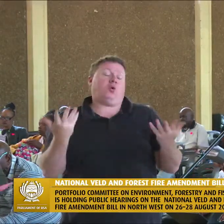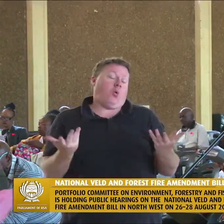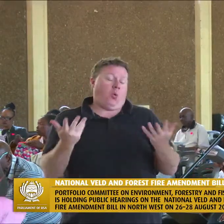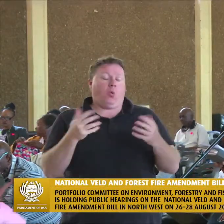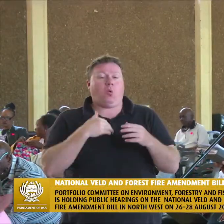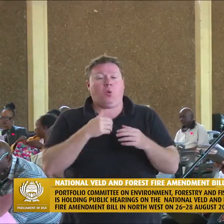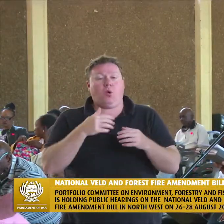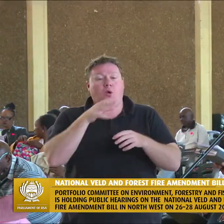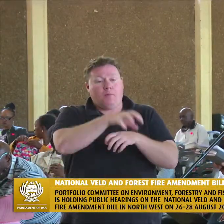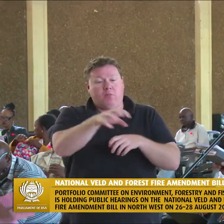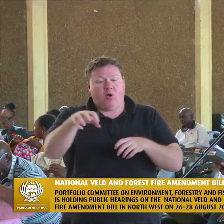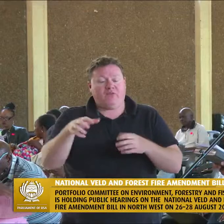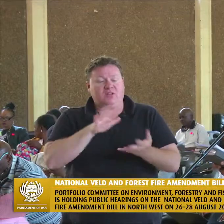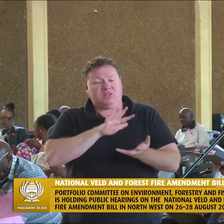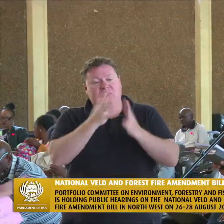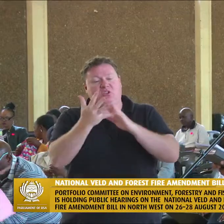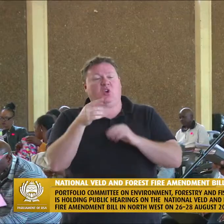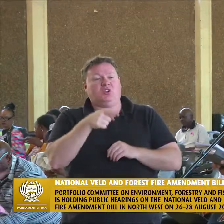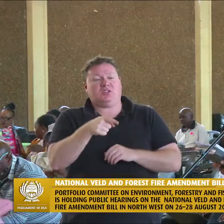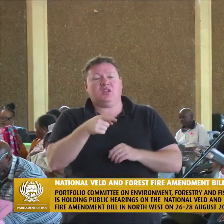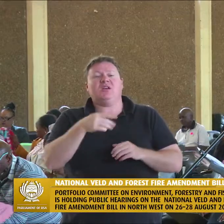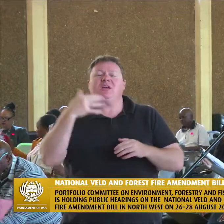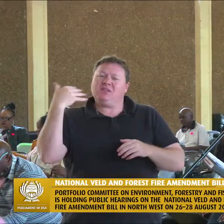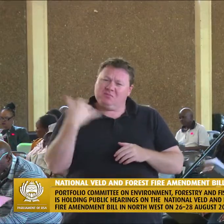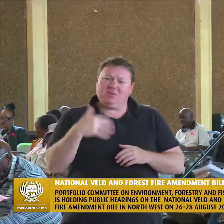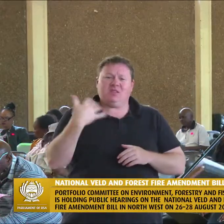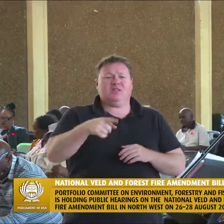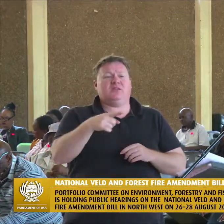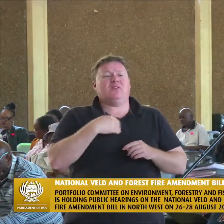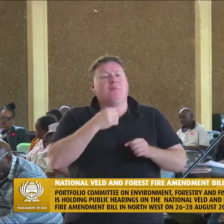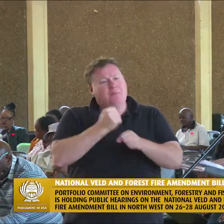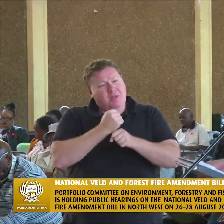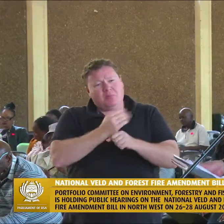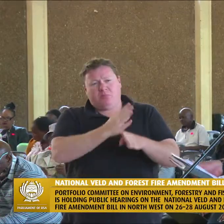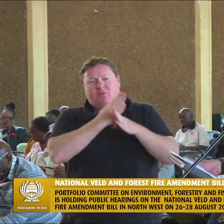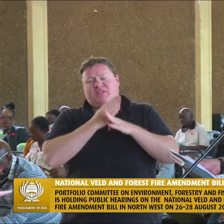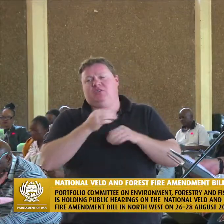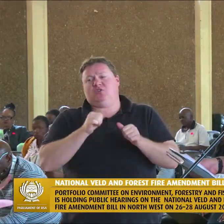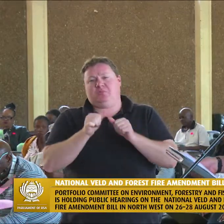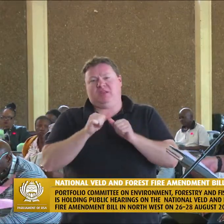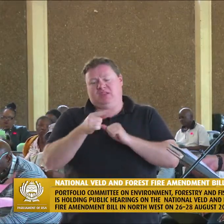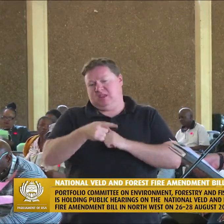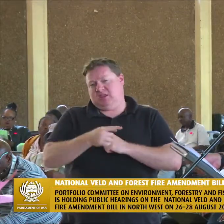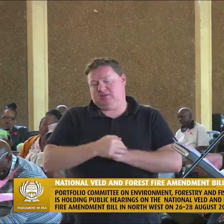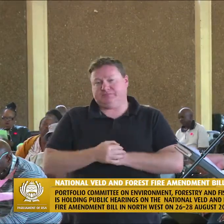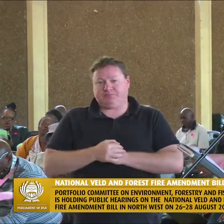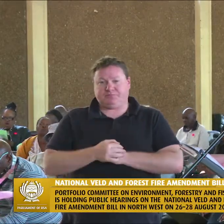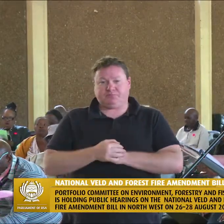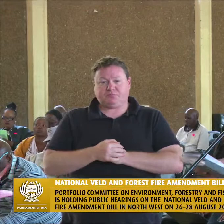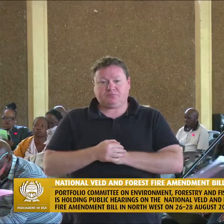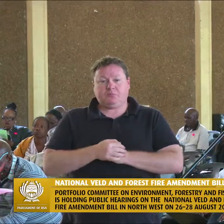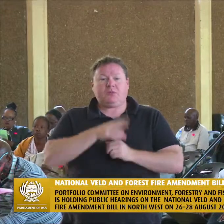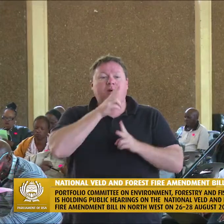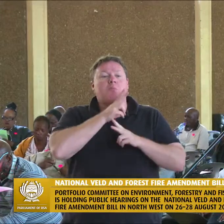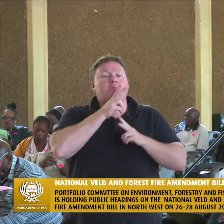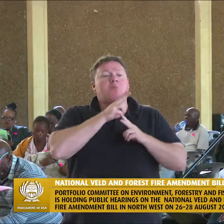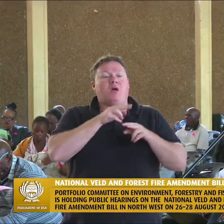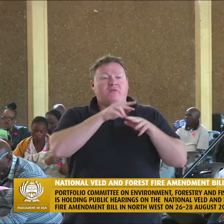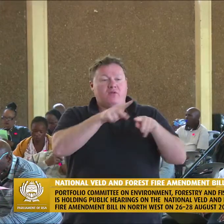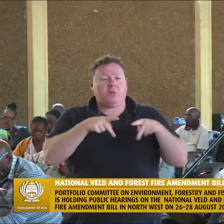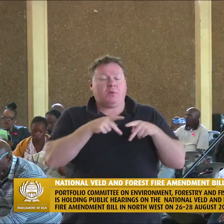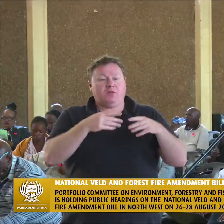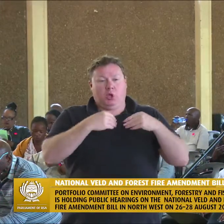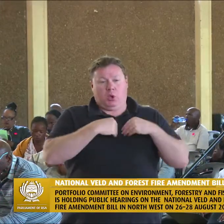disaster sign what do you professing private property owners fbas are not legally